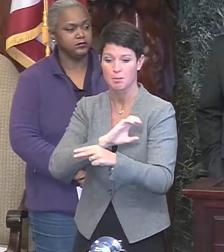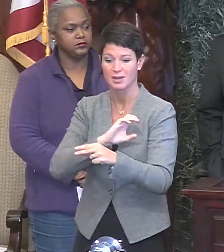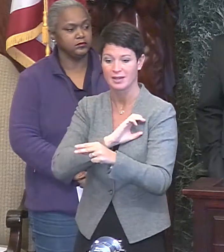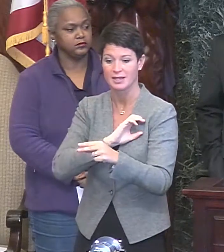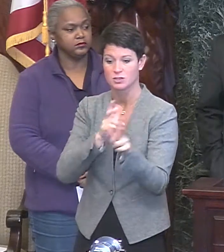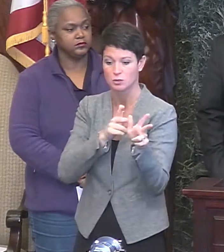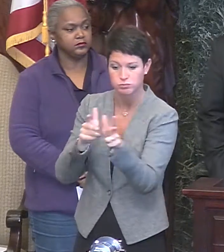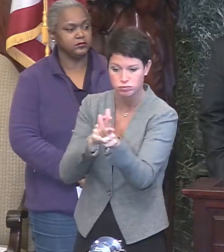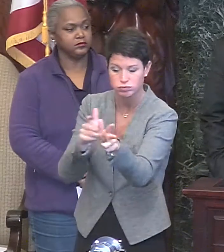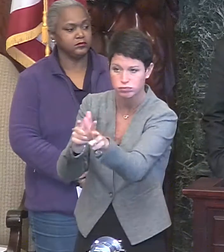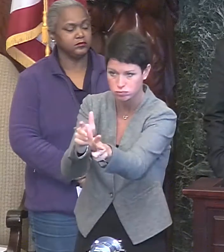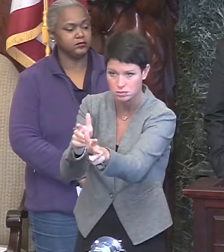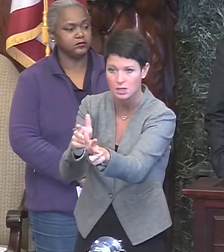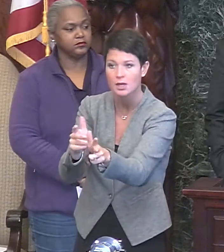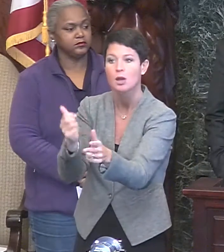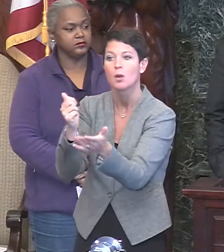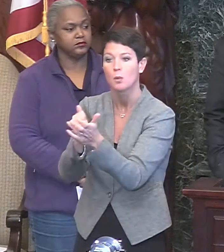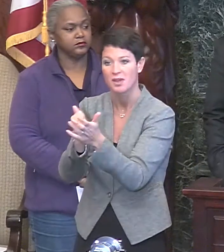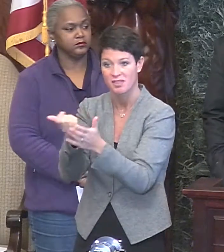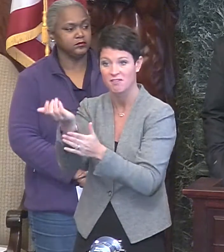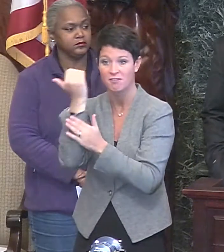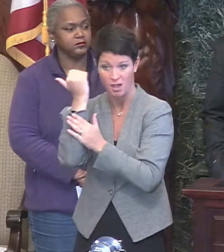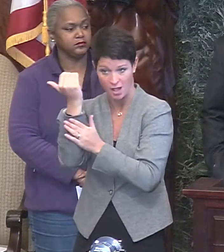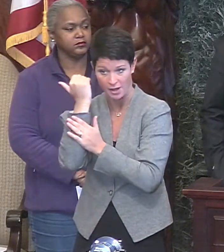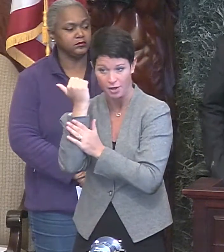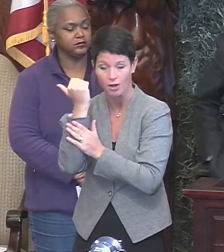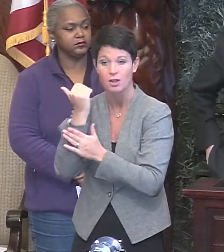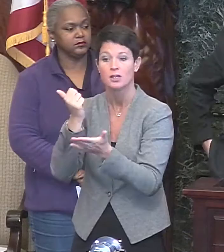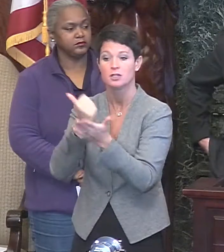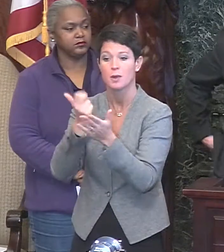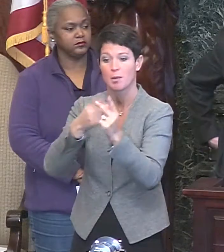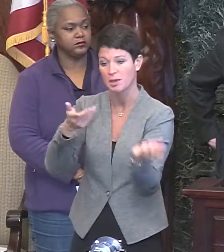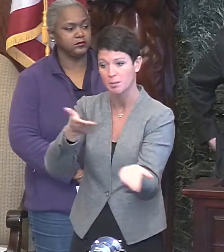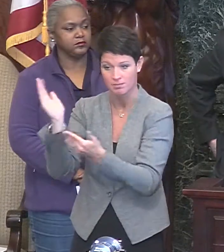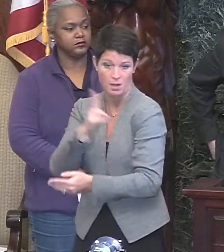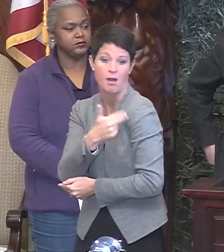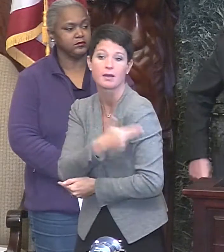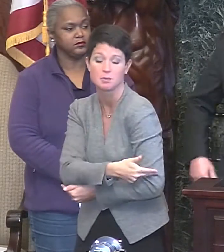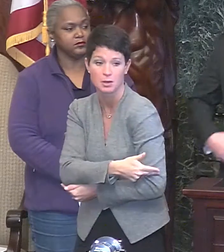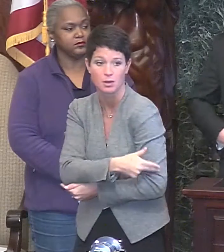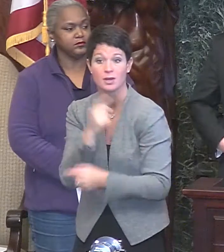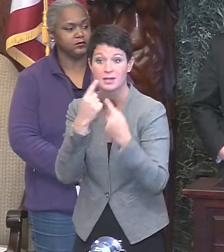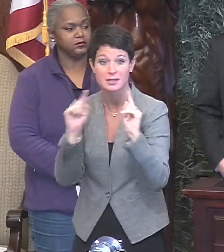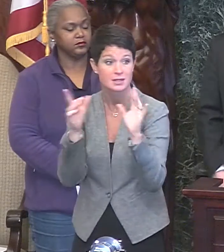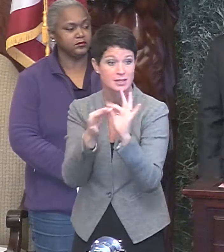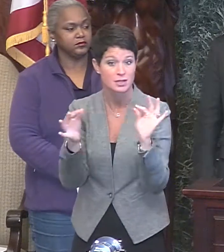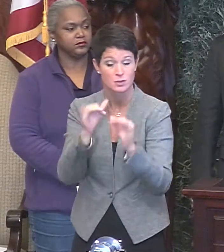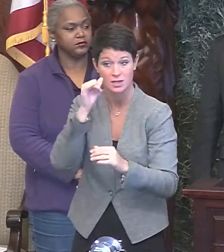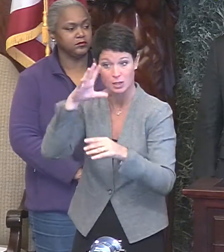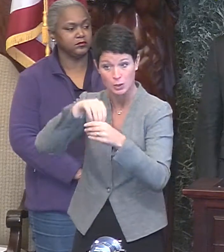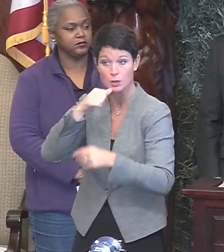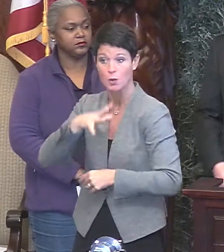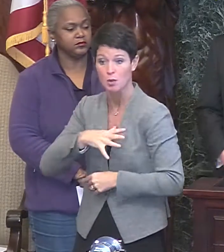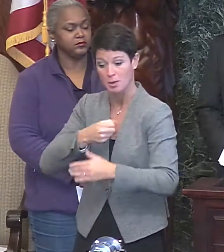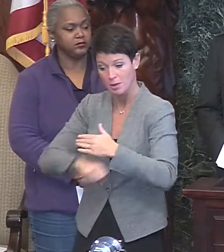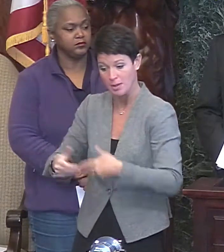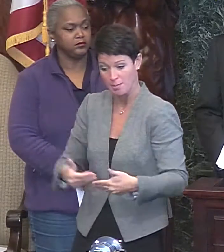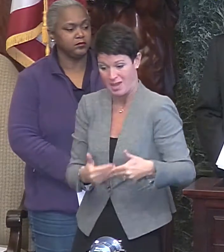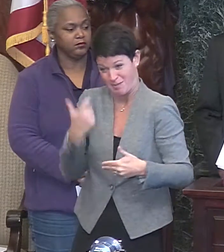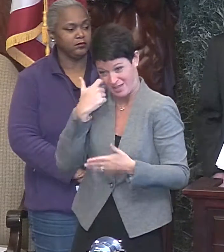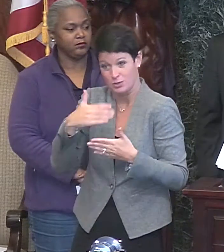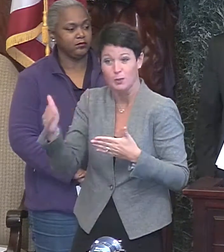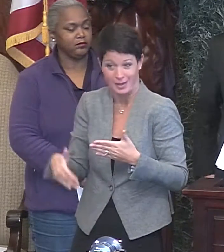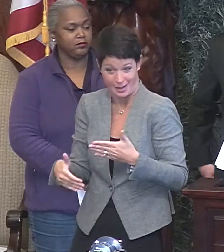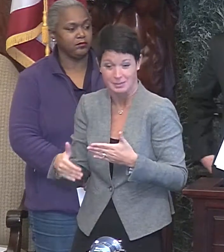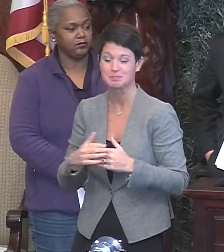to coordinate with fire to get individuals to hospitals. We've had some success stories, including a woman who delivered a baby over the